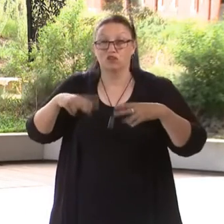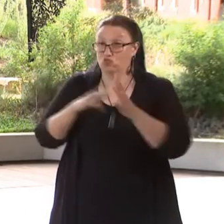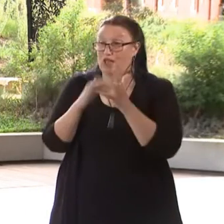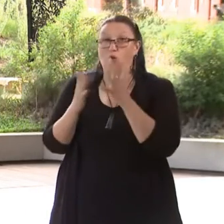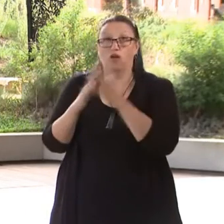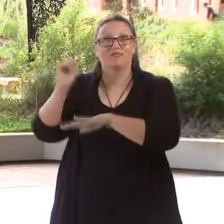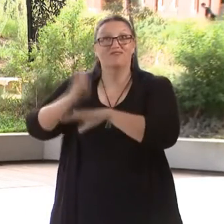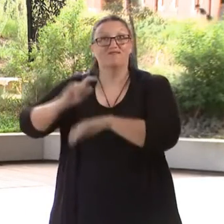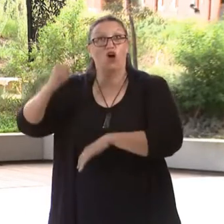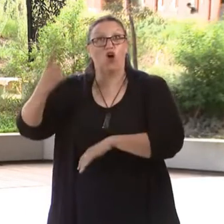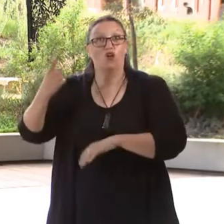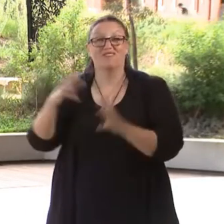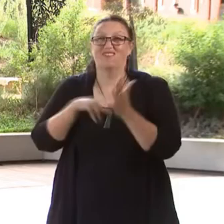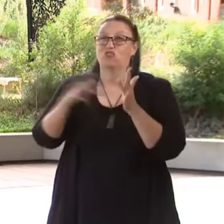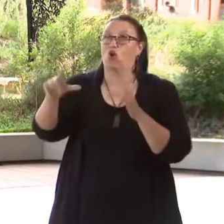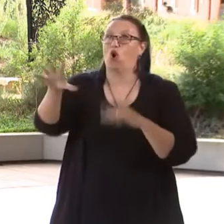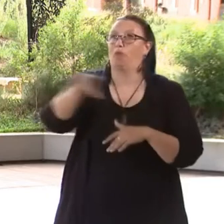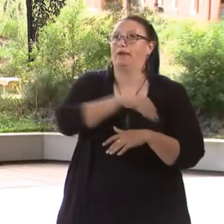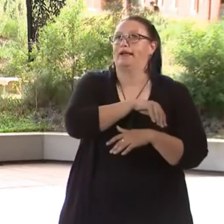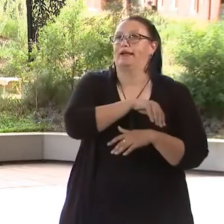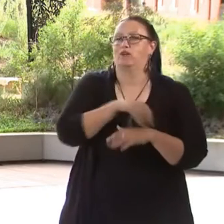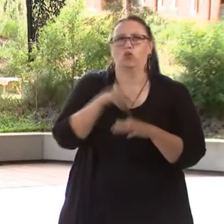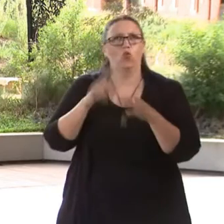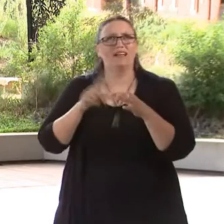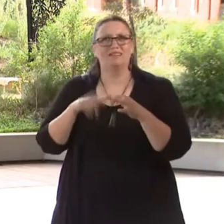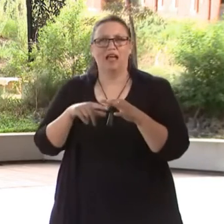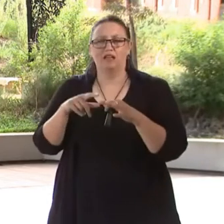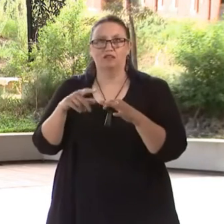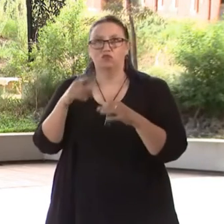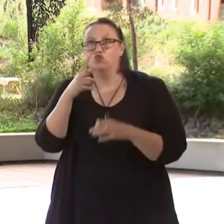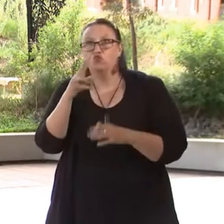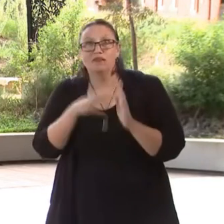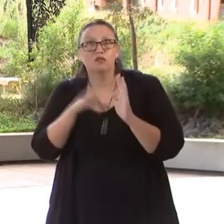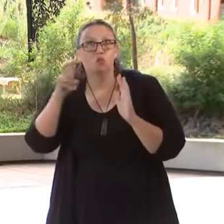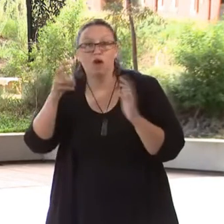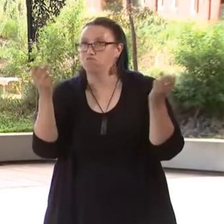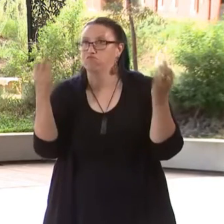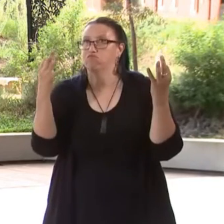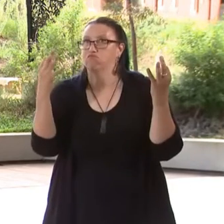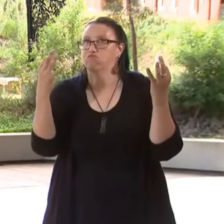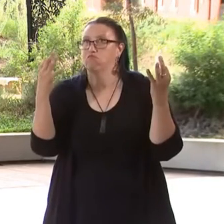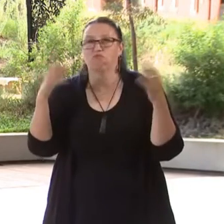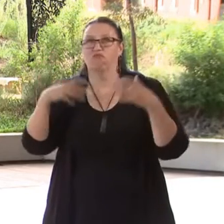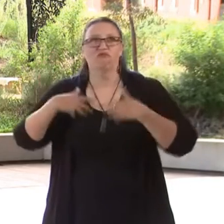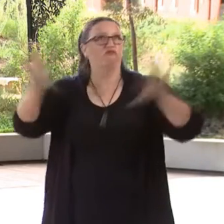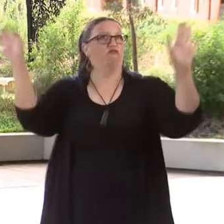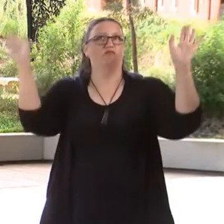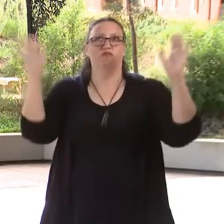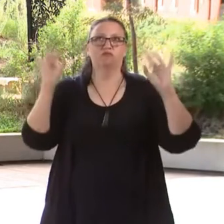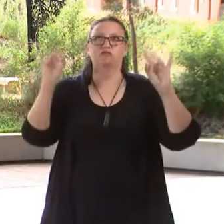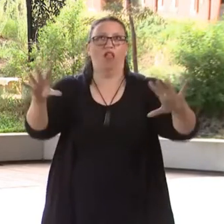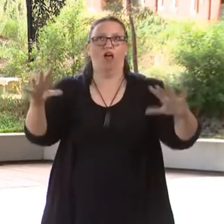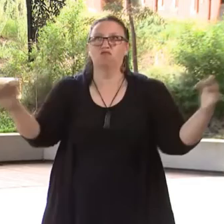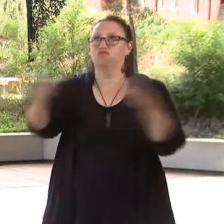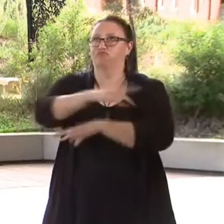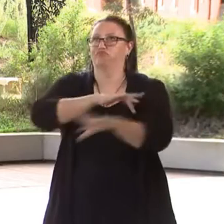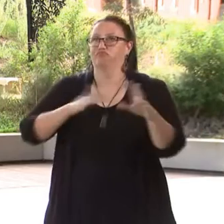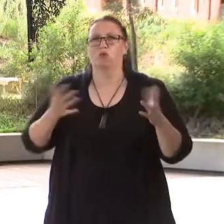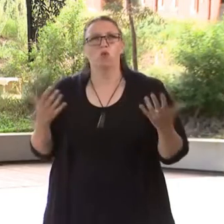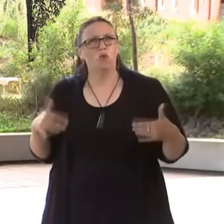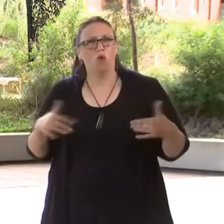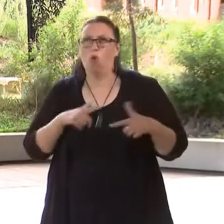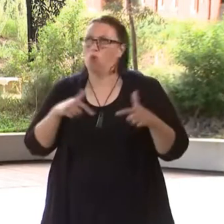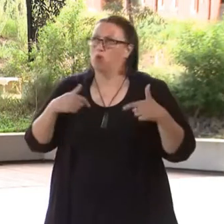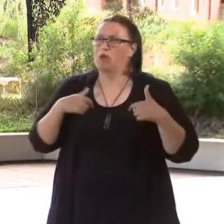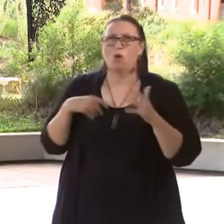then followed. There are no density limits in Queensland. The approach that we have taken is in line with the national plan to